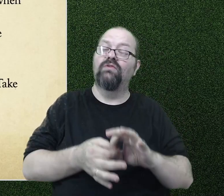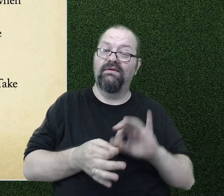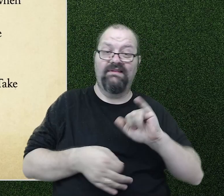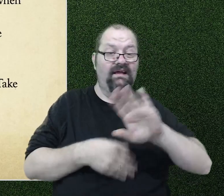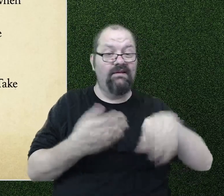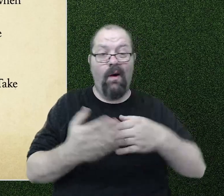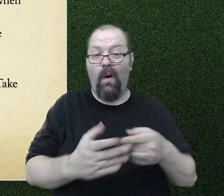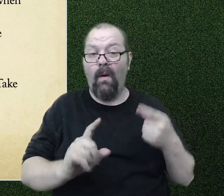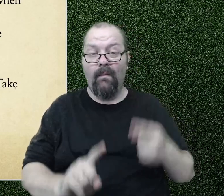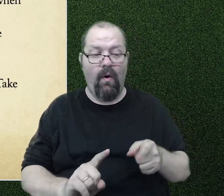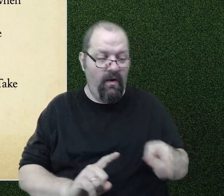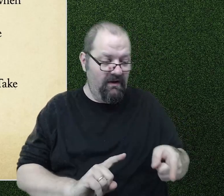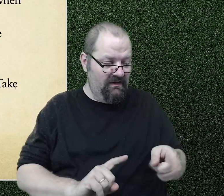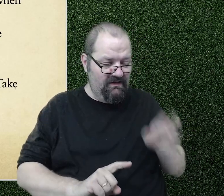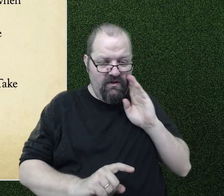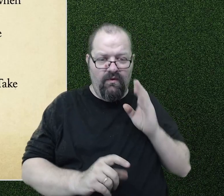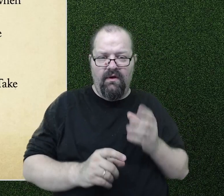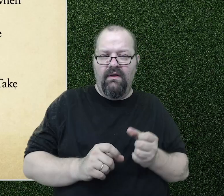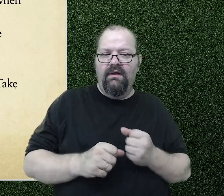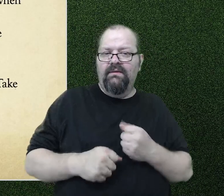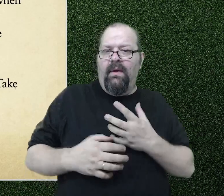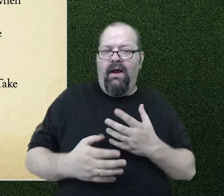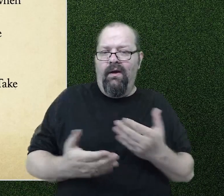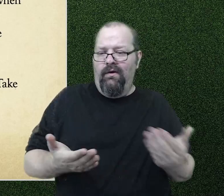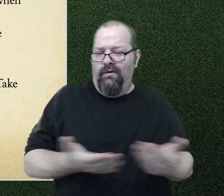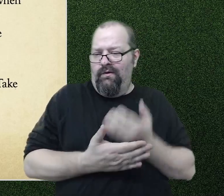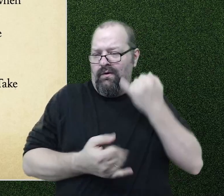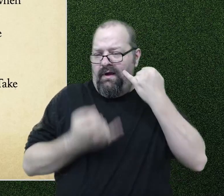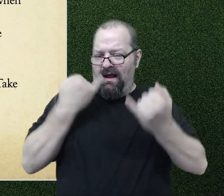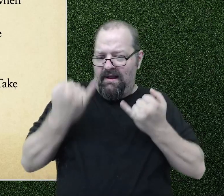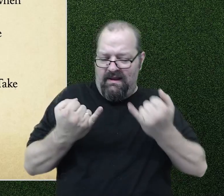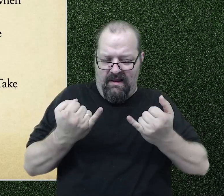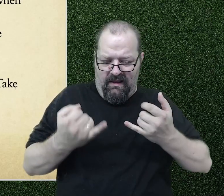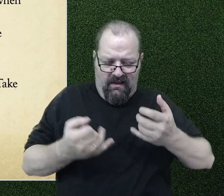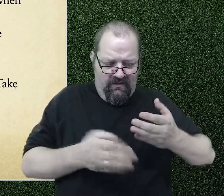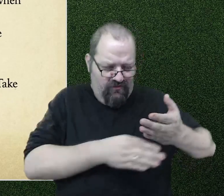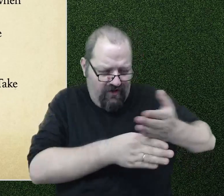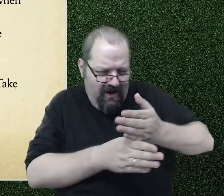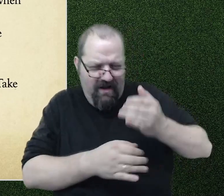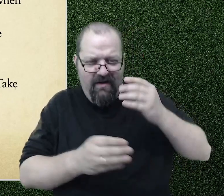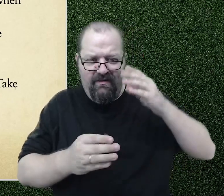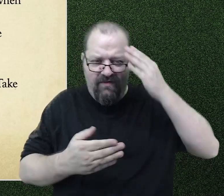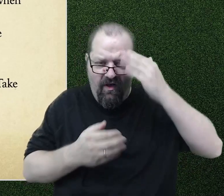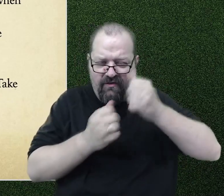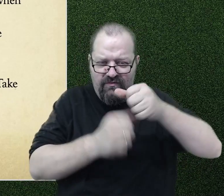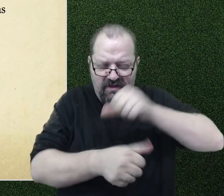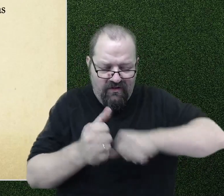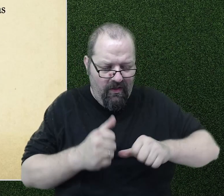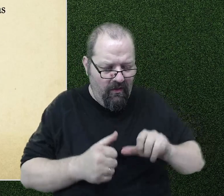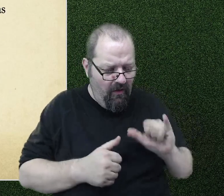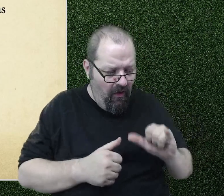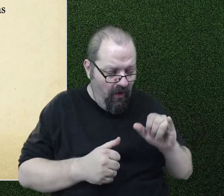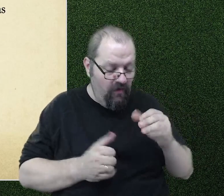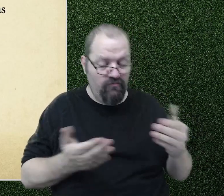They prompt new ideas as people in the academic community share knowledge.